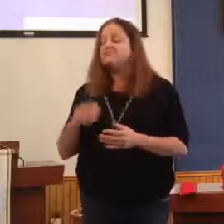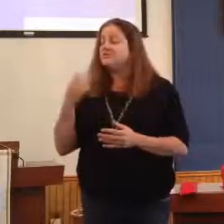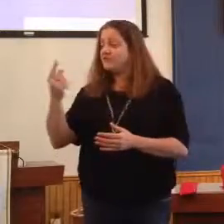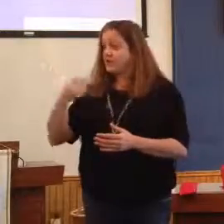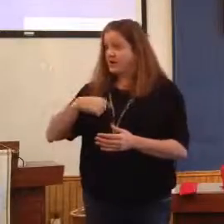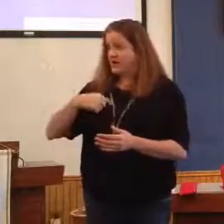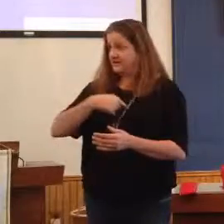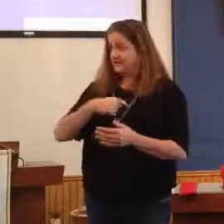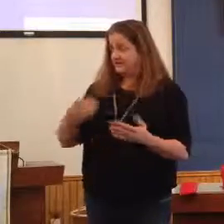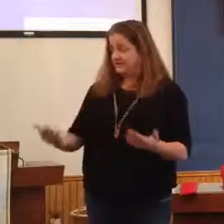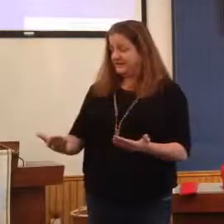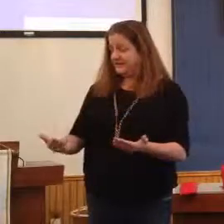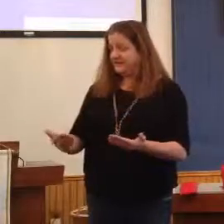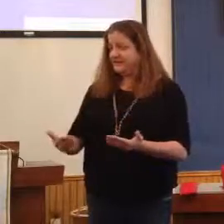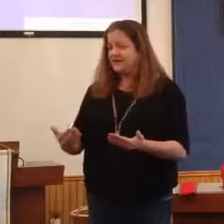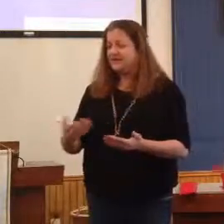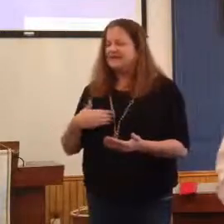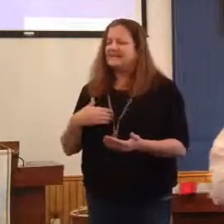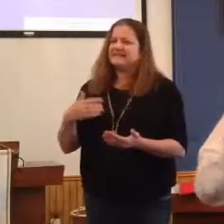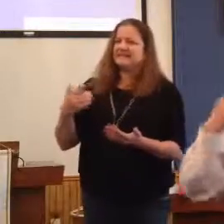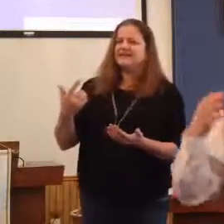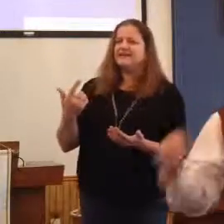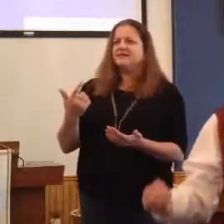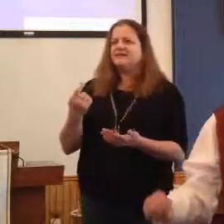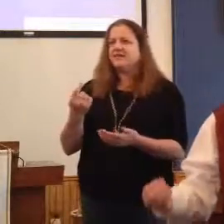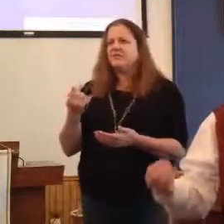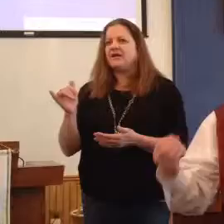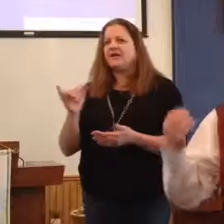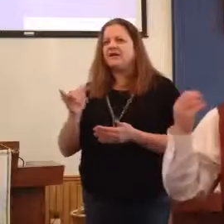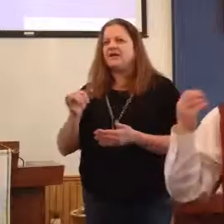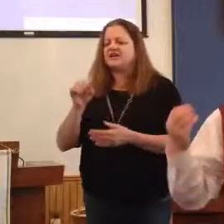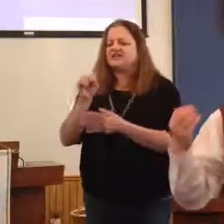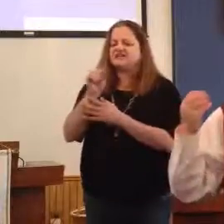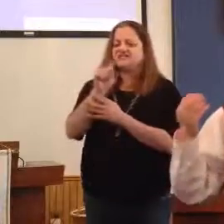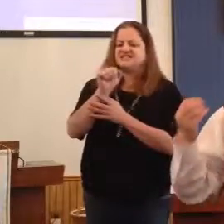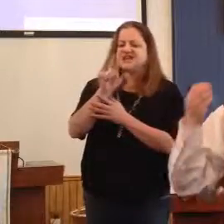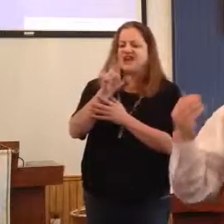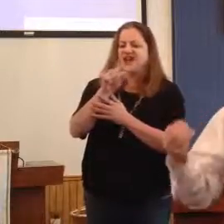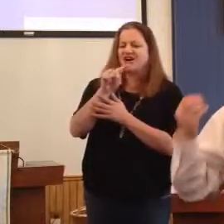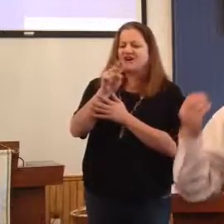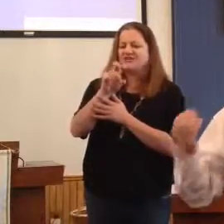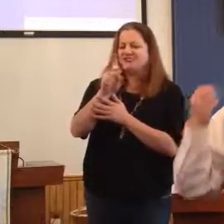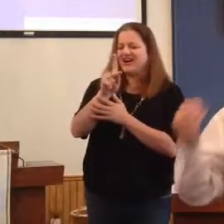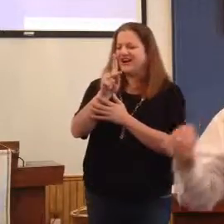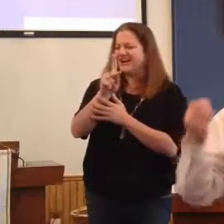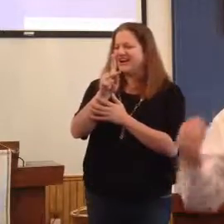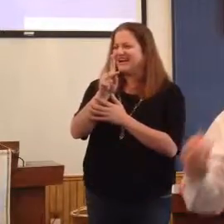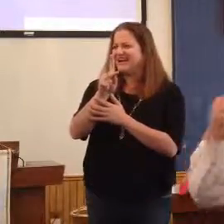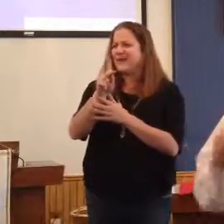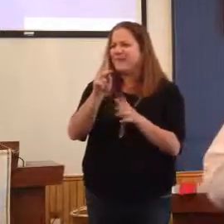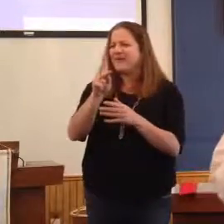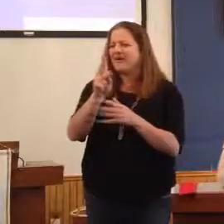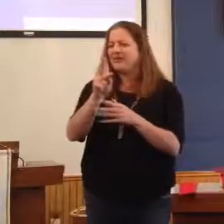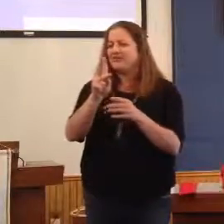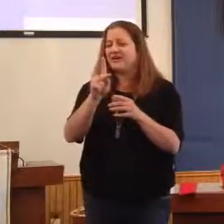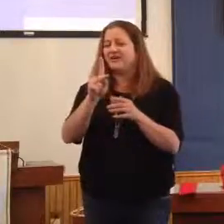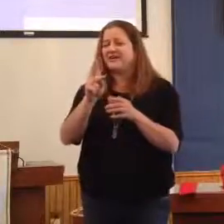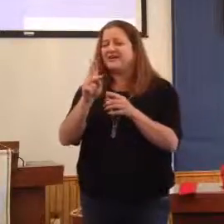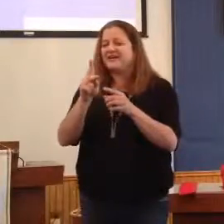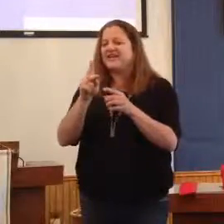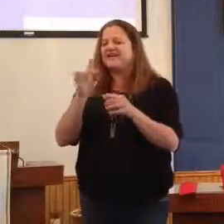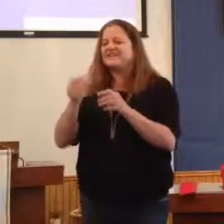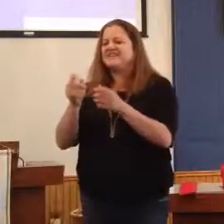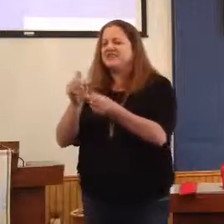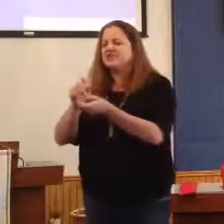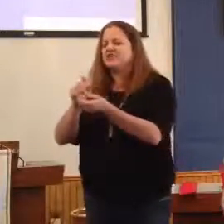For us, it's kind of like the Star Trek, as if the Star Trek Universal